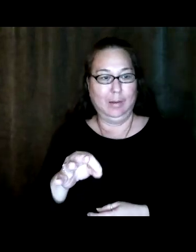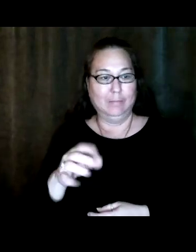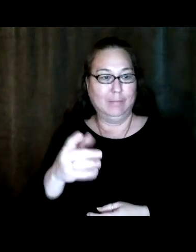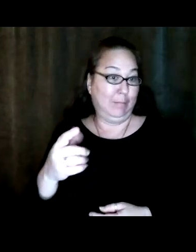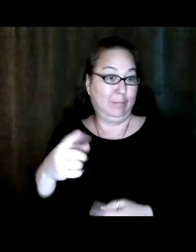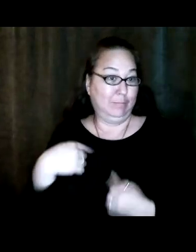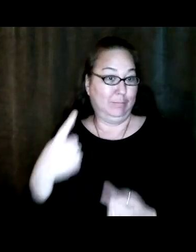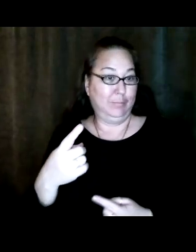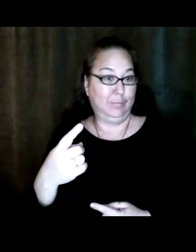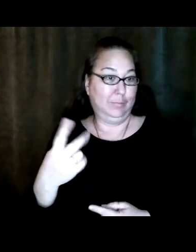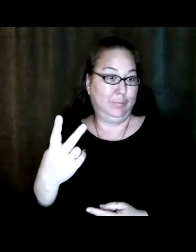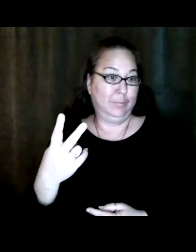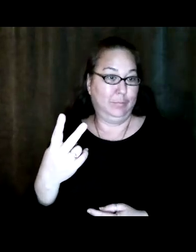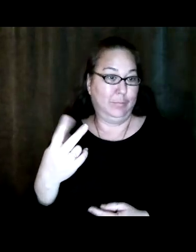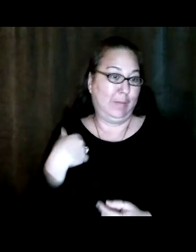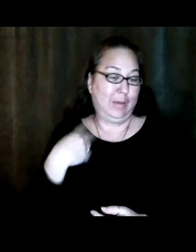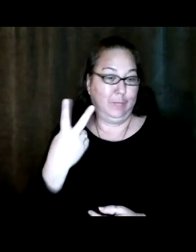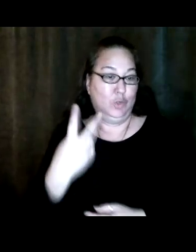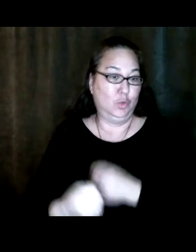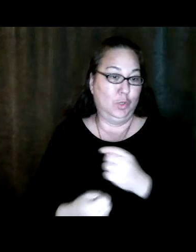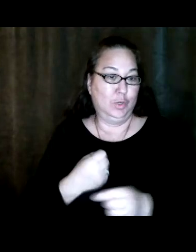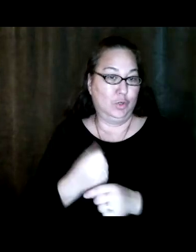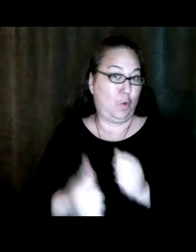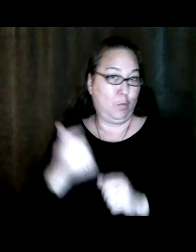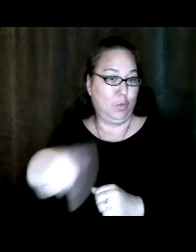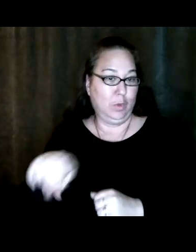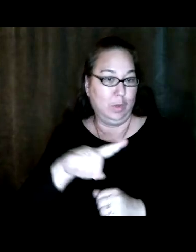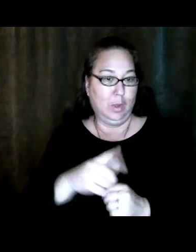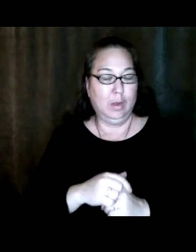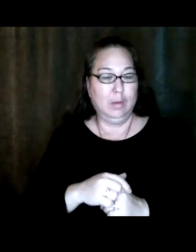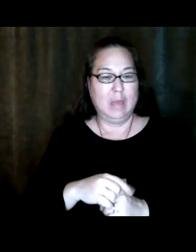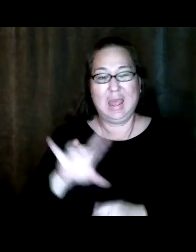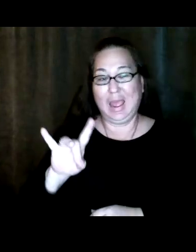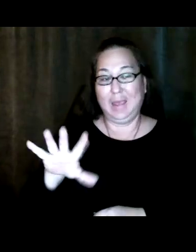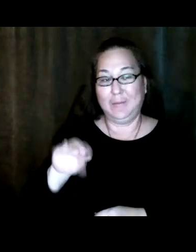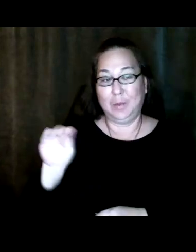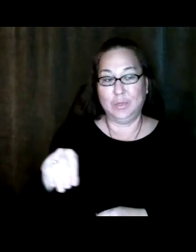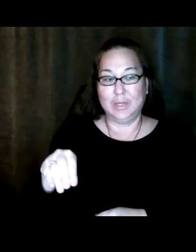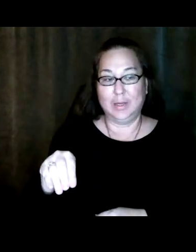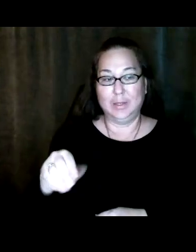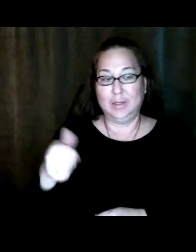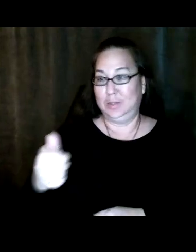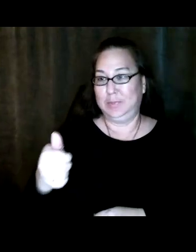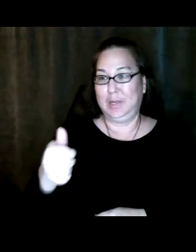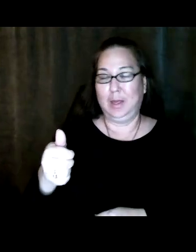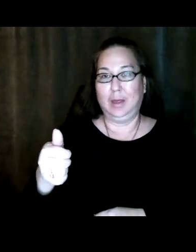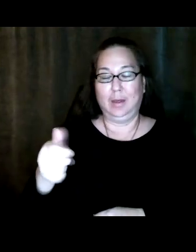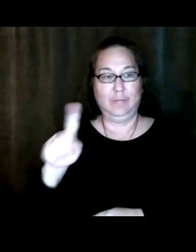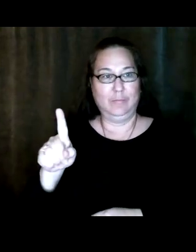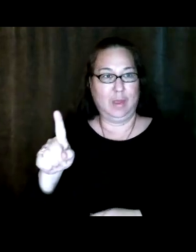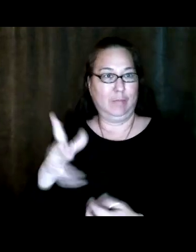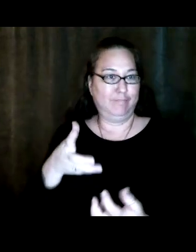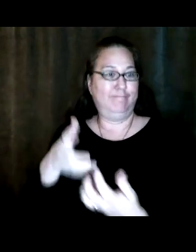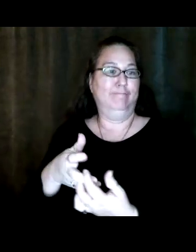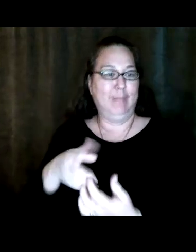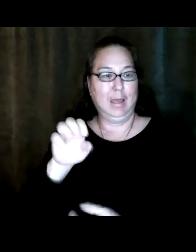85% are ELD ones, which means that every single one of those students needs